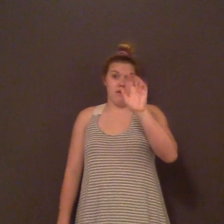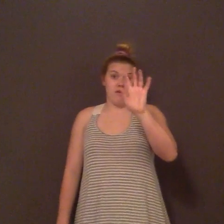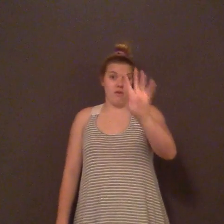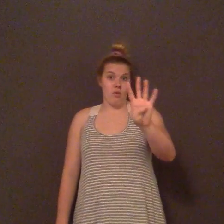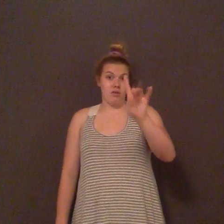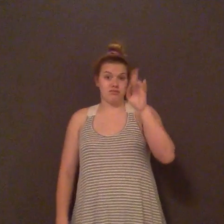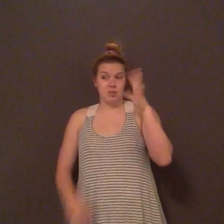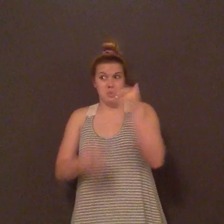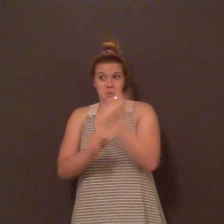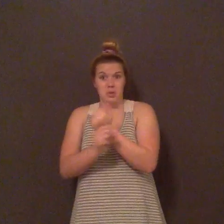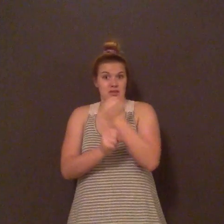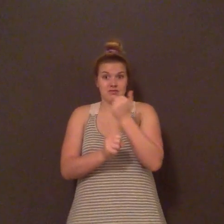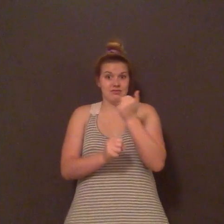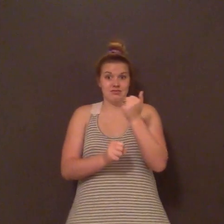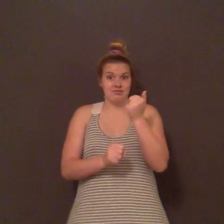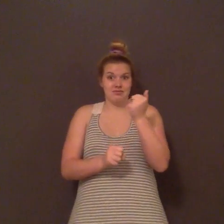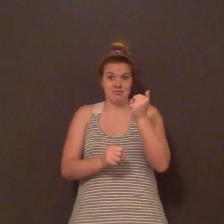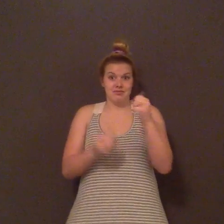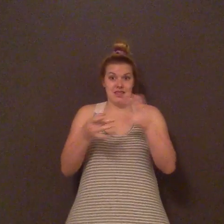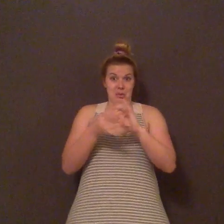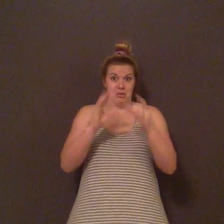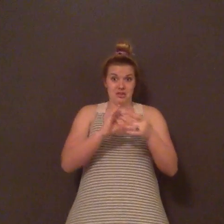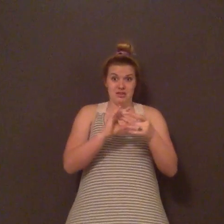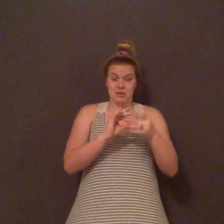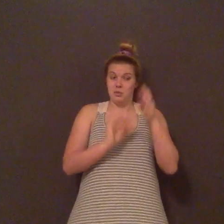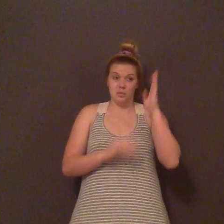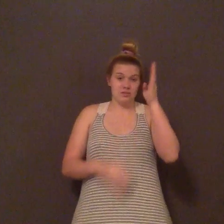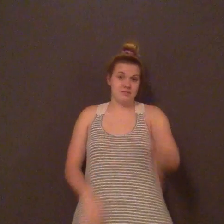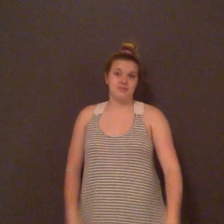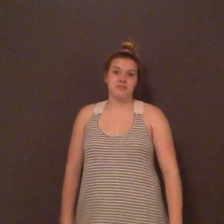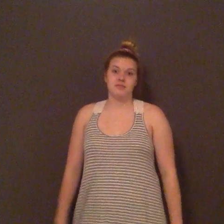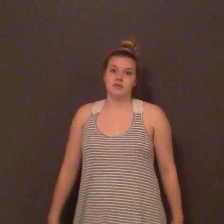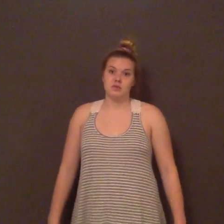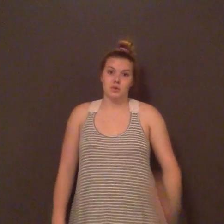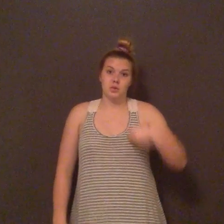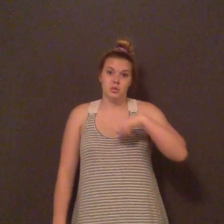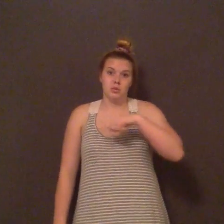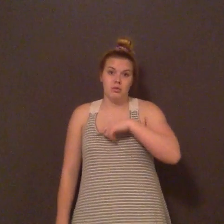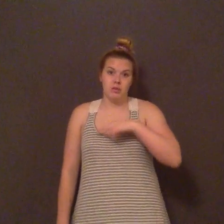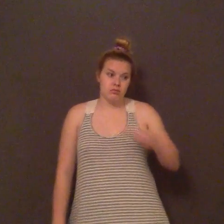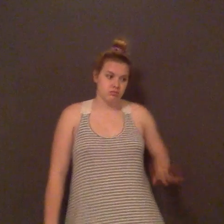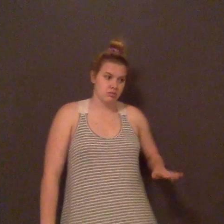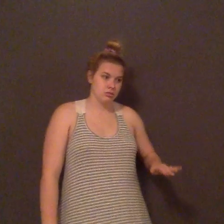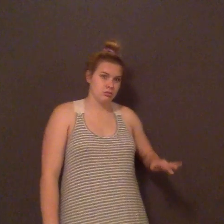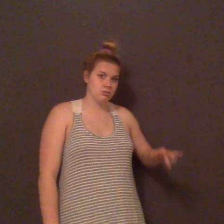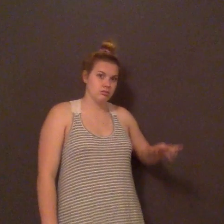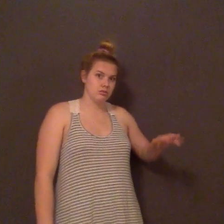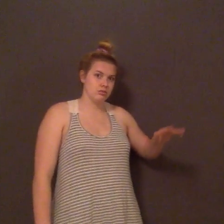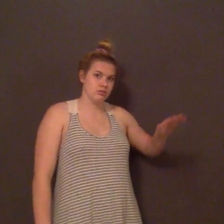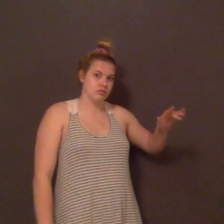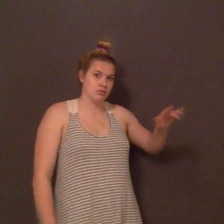you see what's happening here? As we evolve, we're getting faster, stronger, smarter. Look